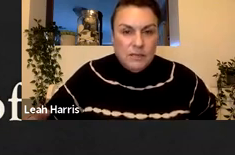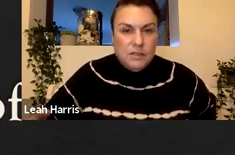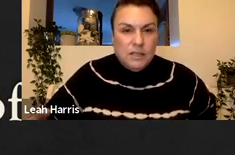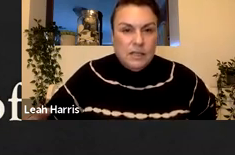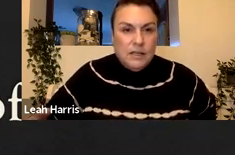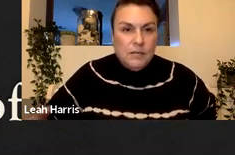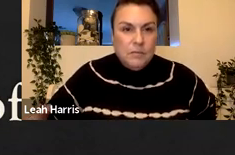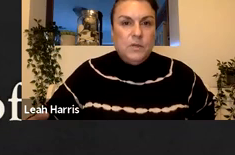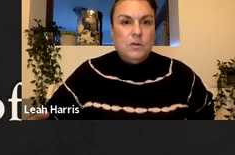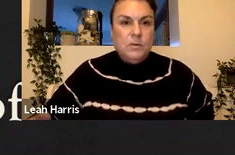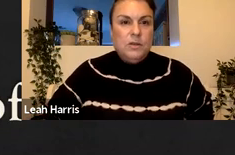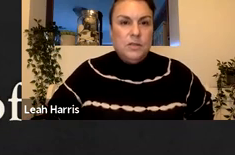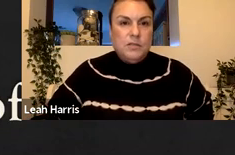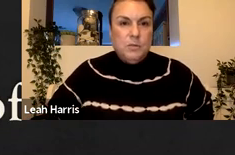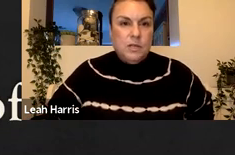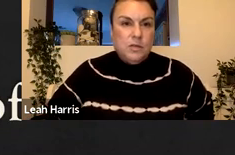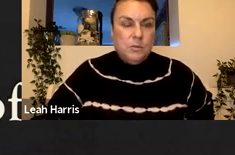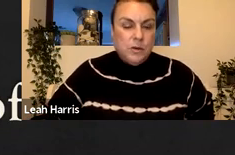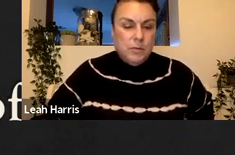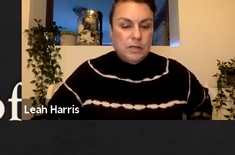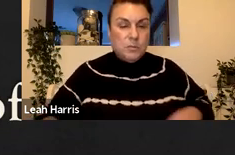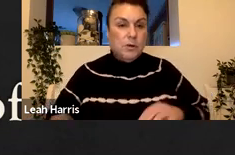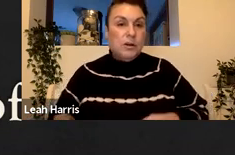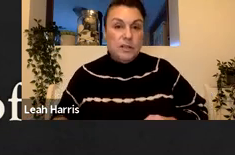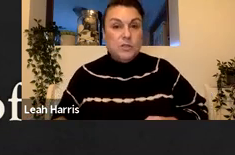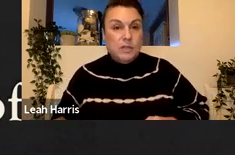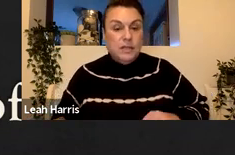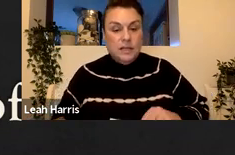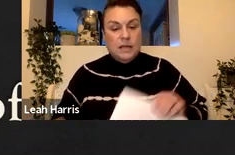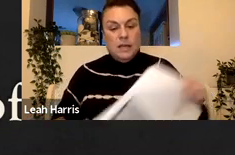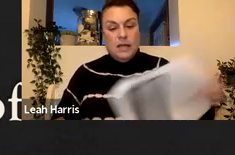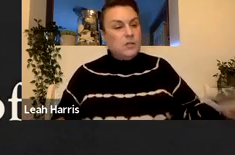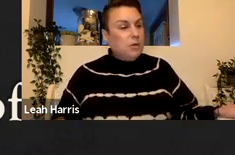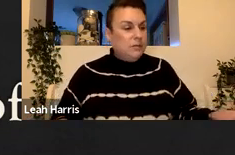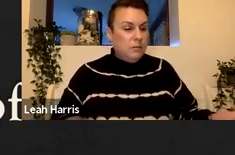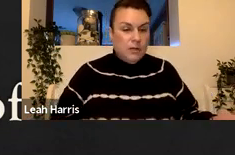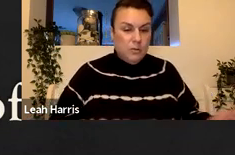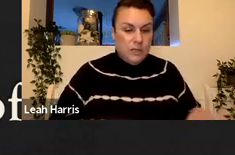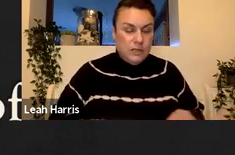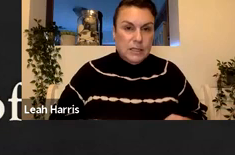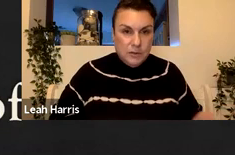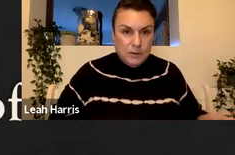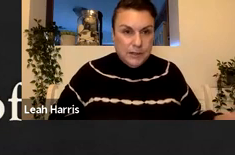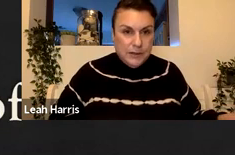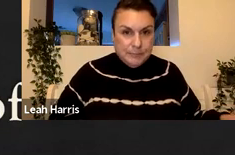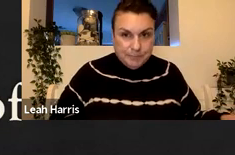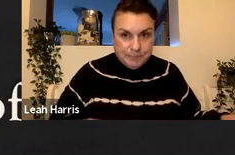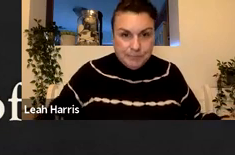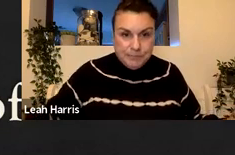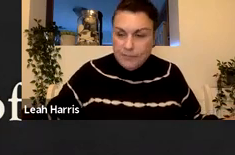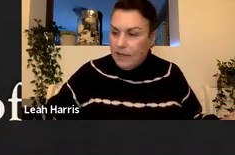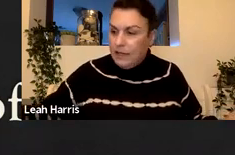so i definitely um you know encourage if you want to learn more about this program i do think it's one of the better ones out there